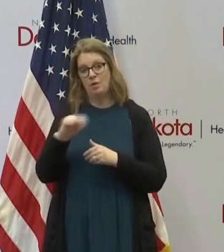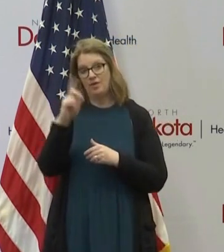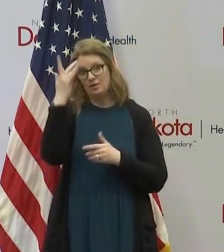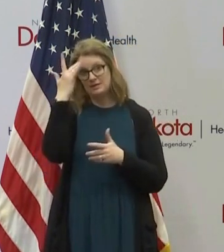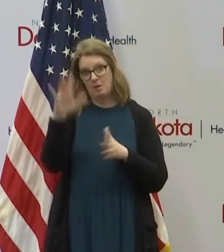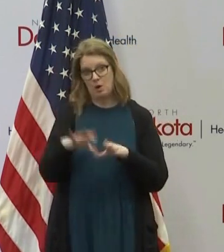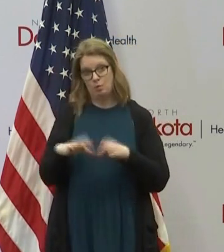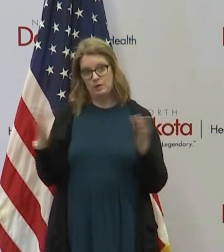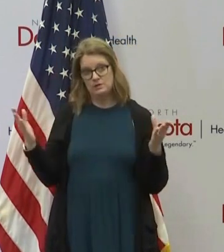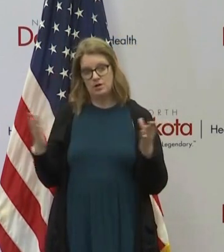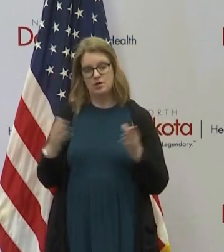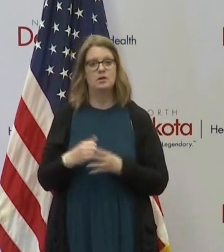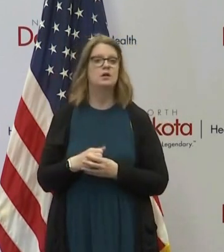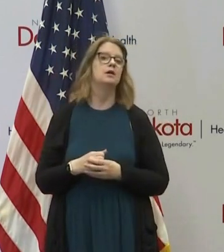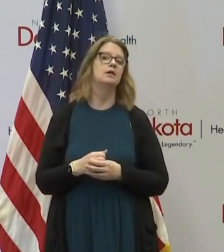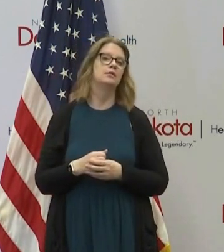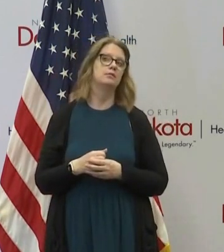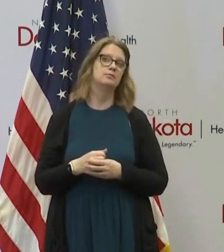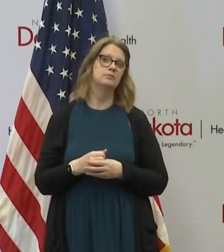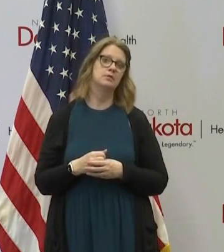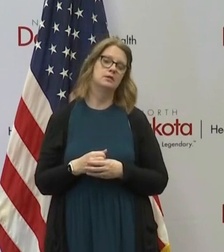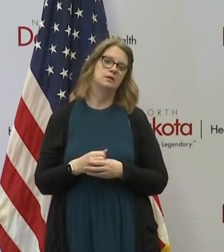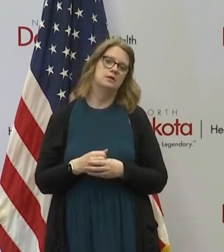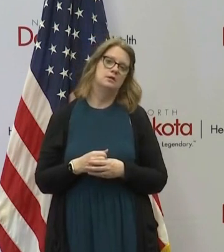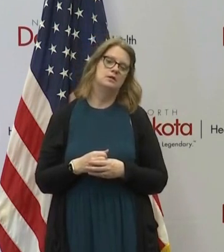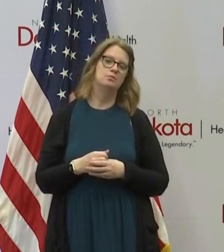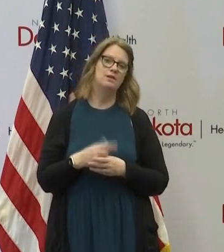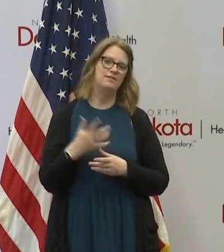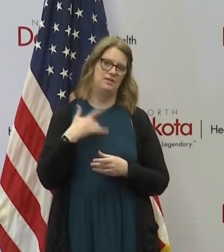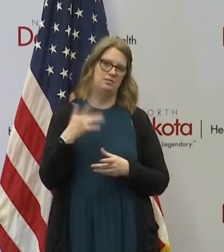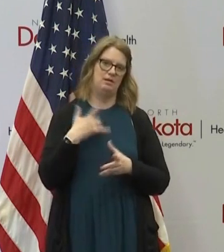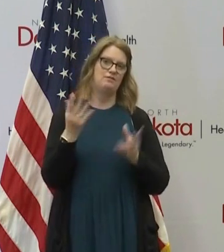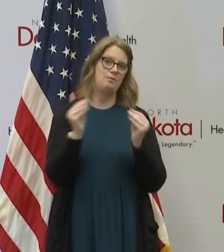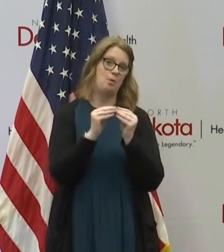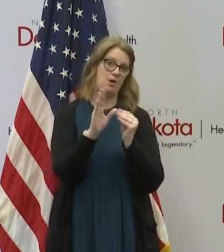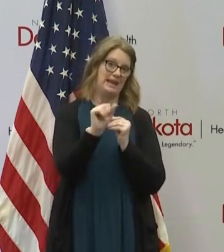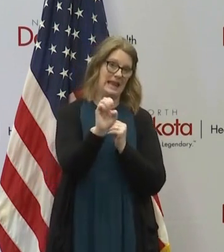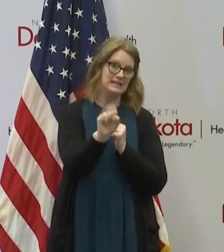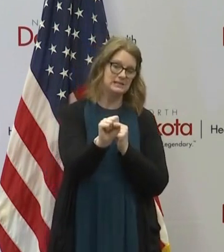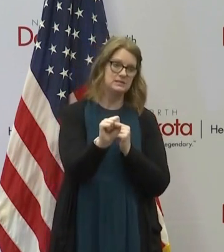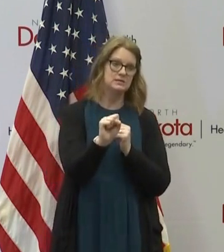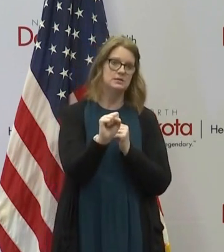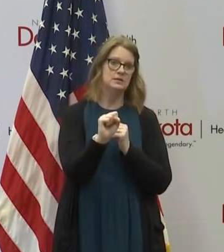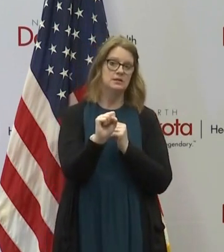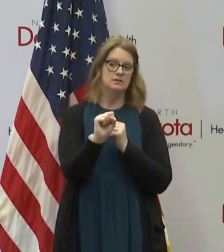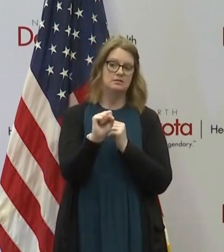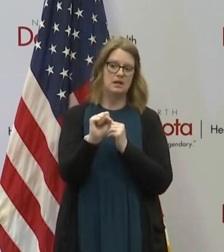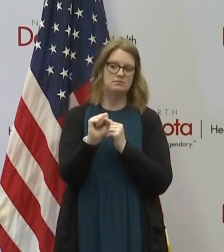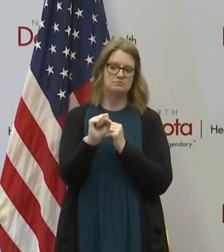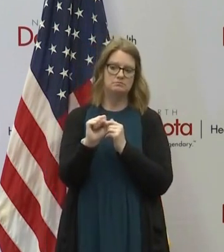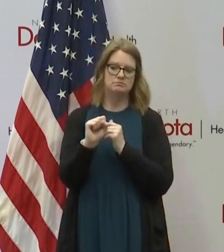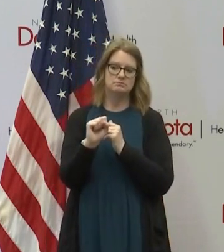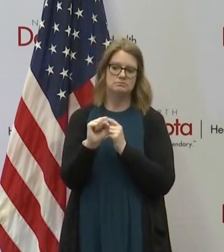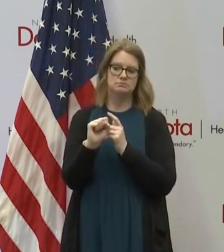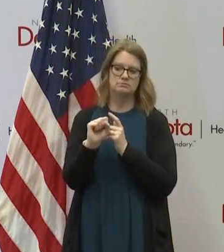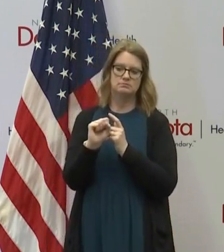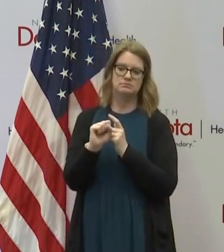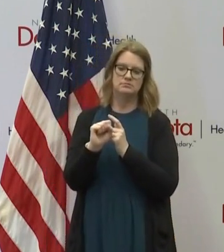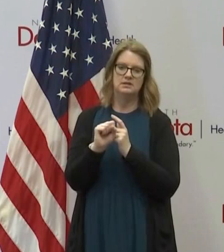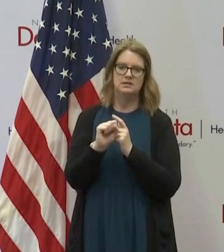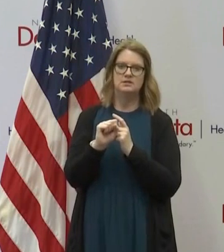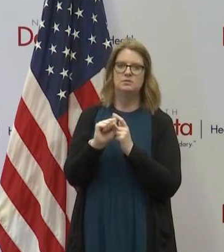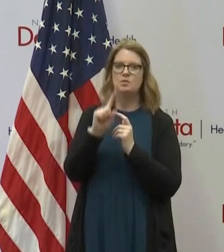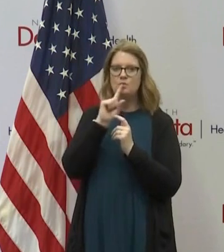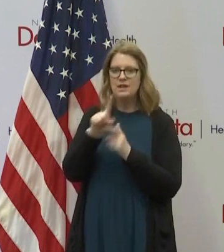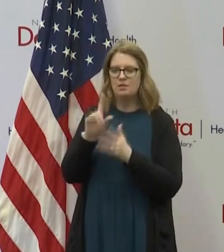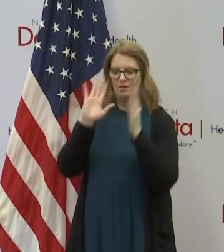At the same time, when we know that we have more cases there than other places, that's where we want to come in and direct a majority of the